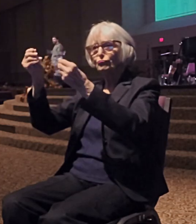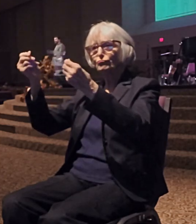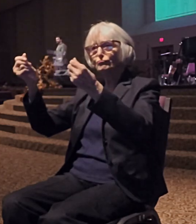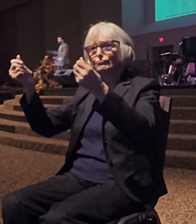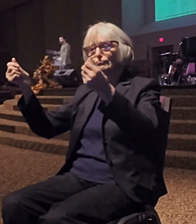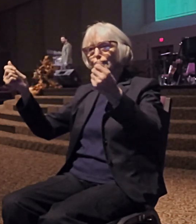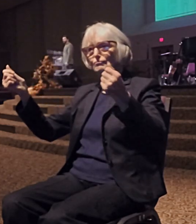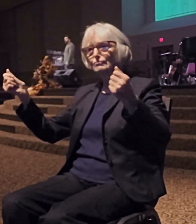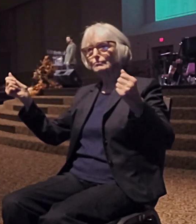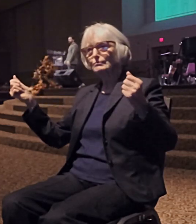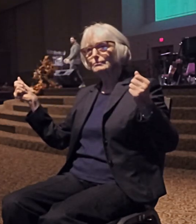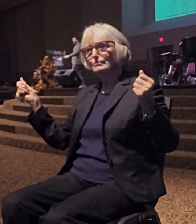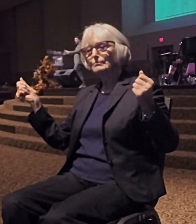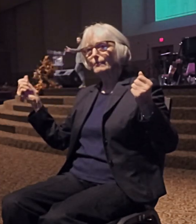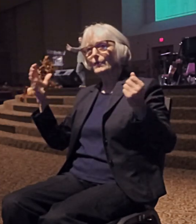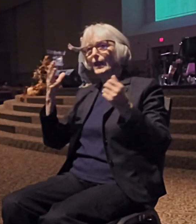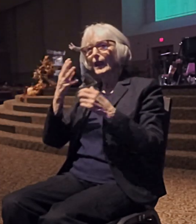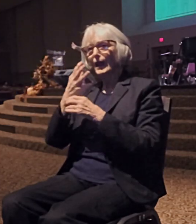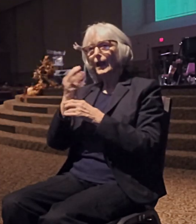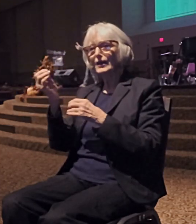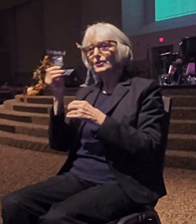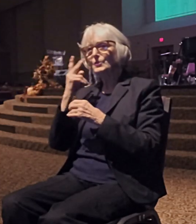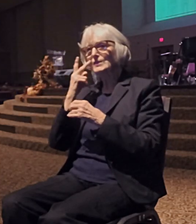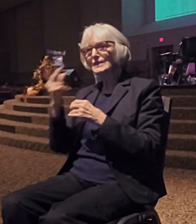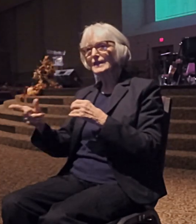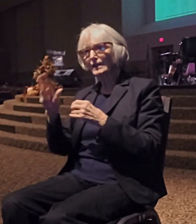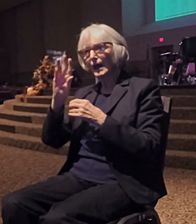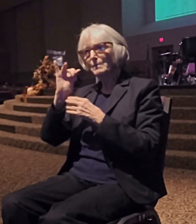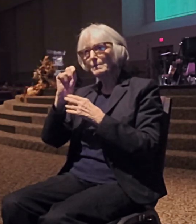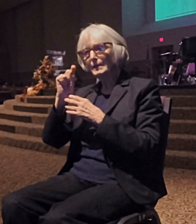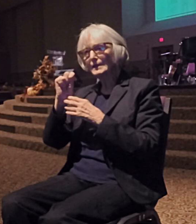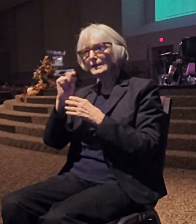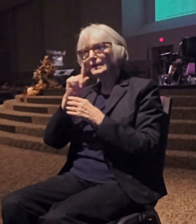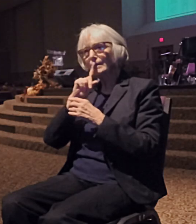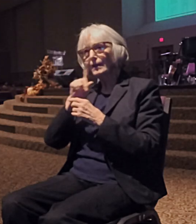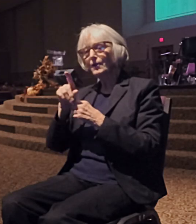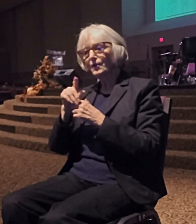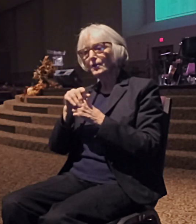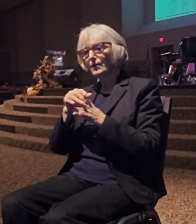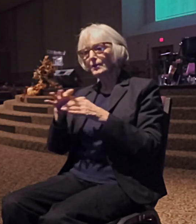above the ground. You can kind of see through that mist there's